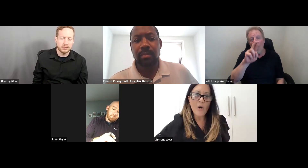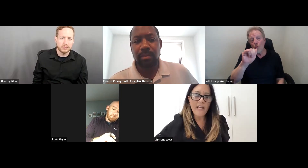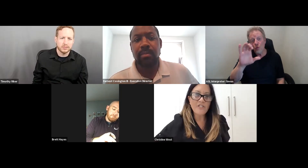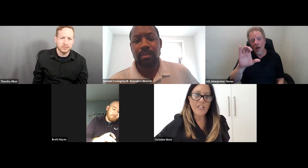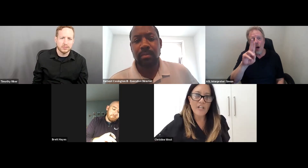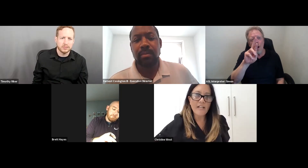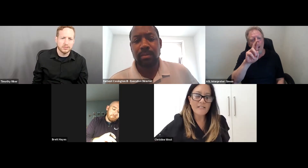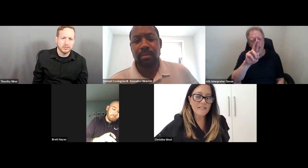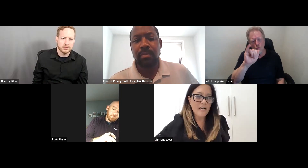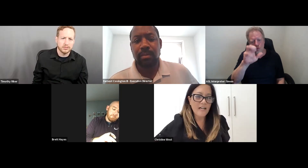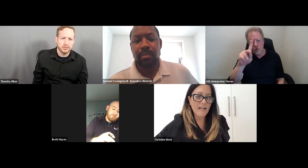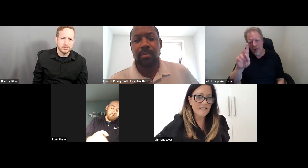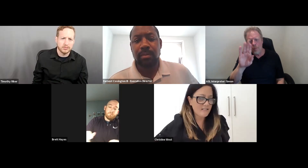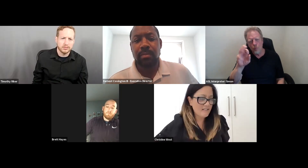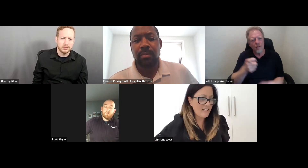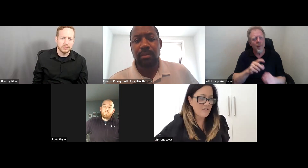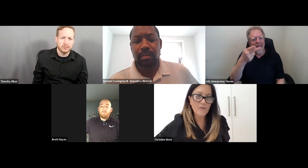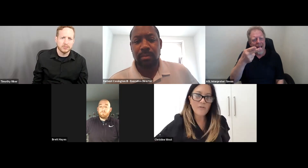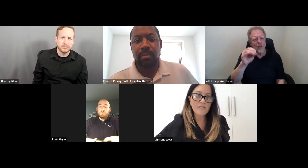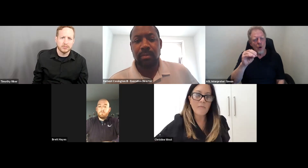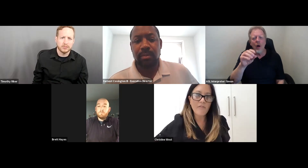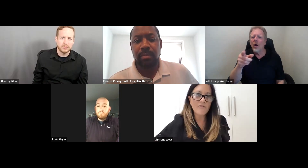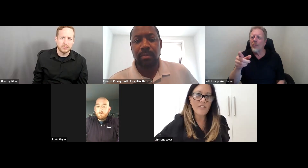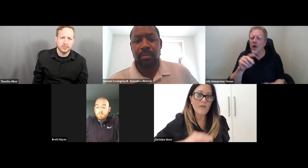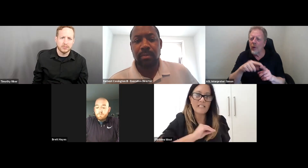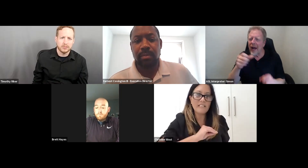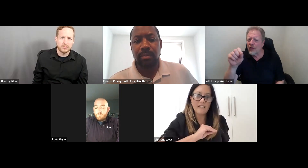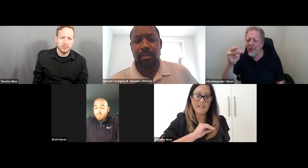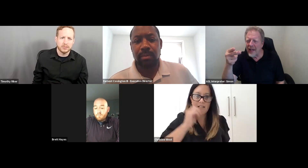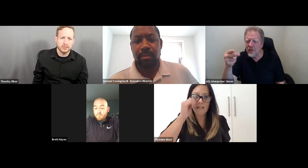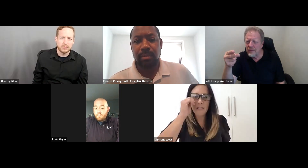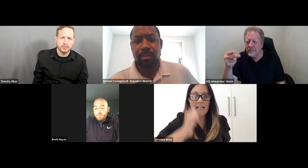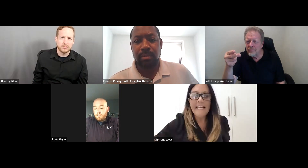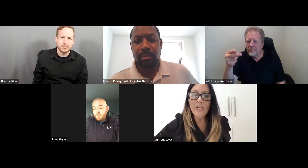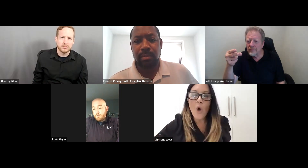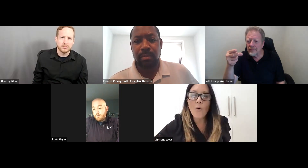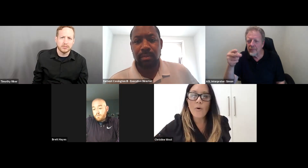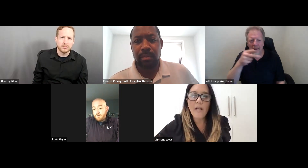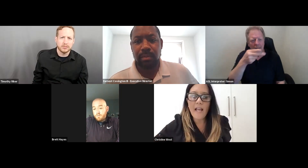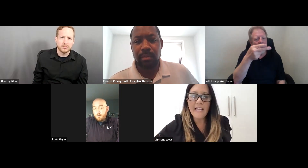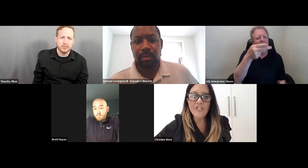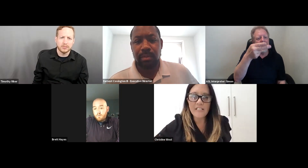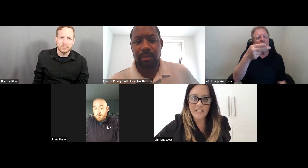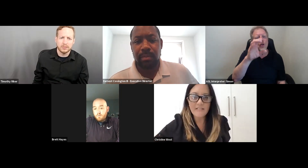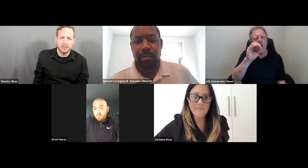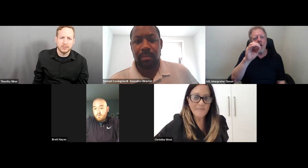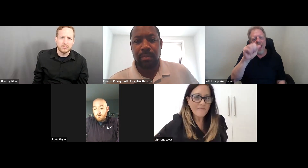from EOHHS decided to use some of those Okay, what acronym? H?